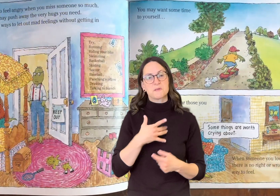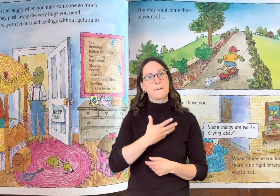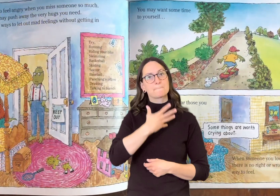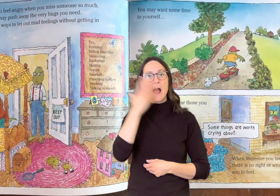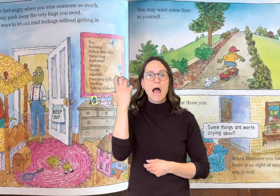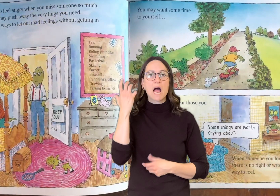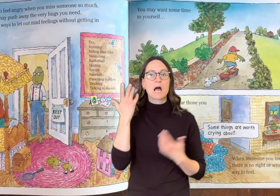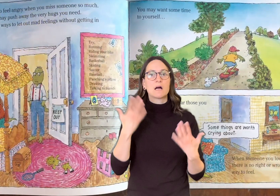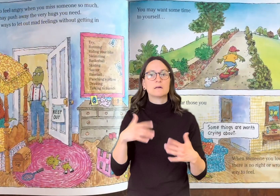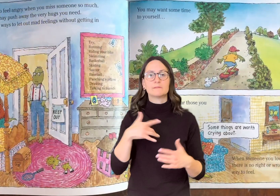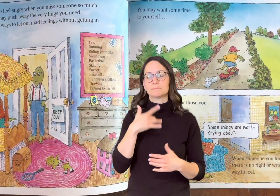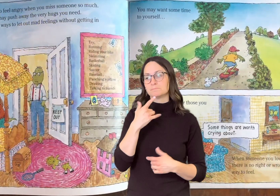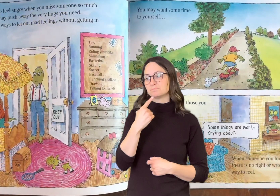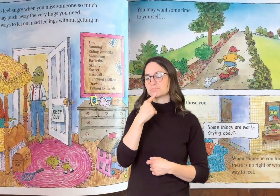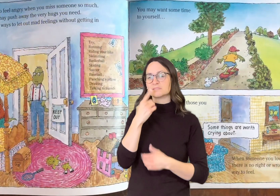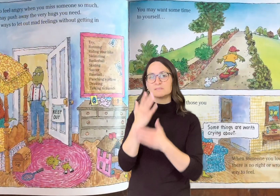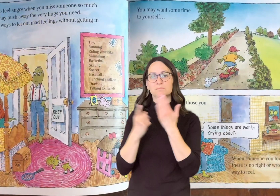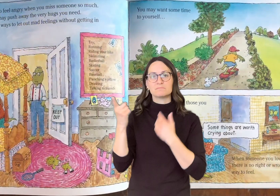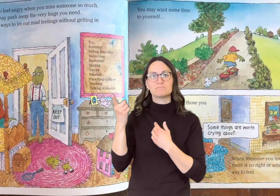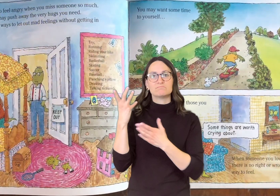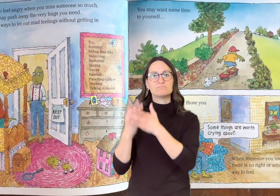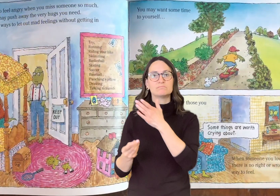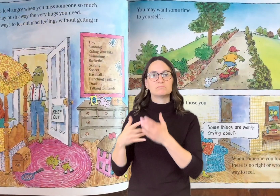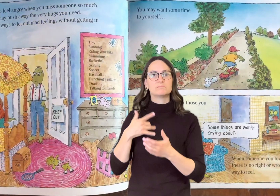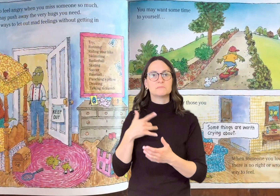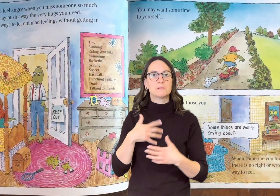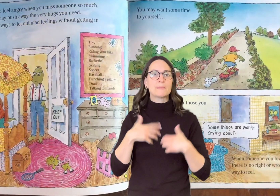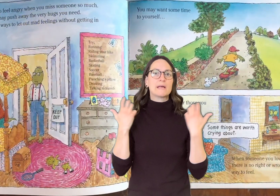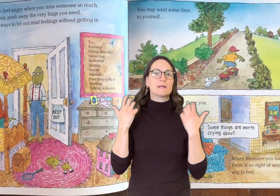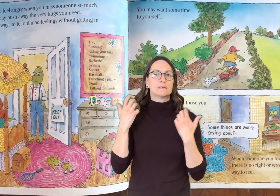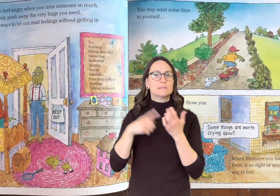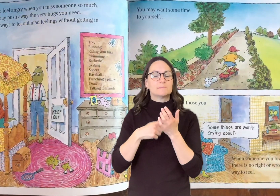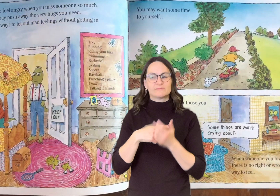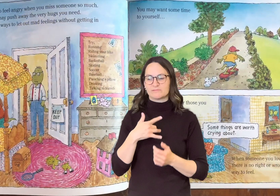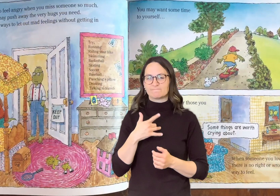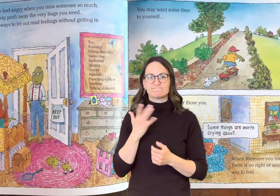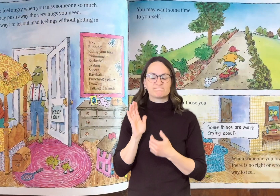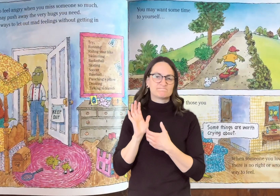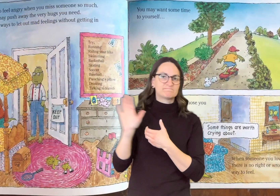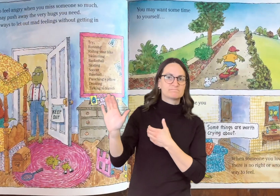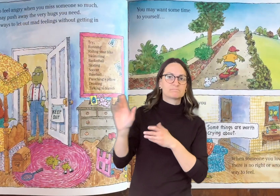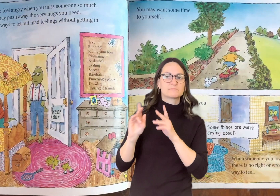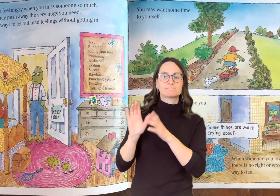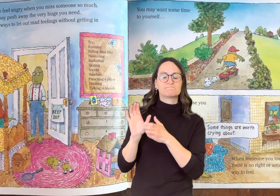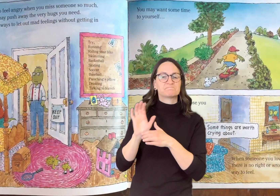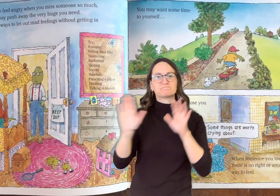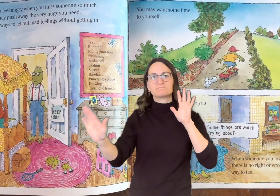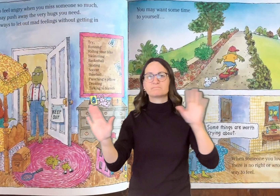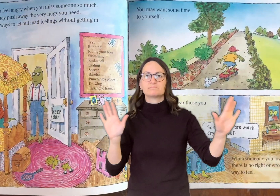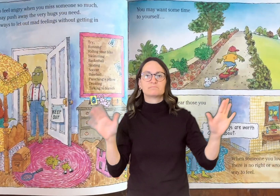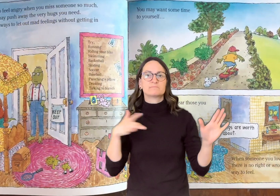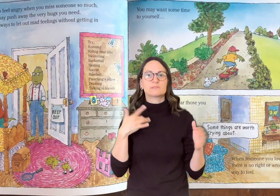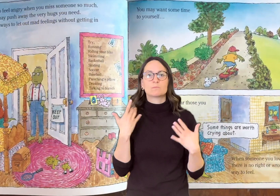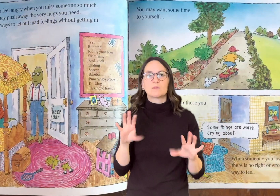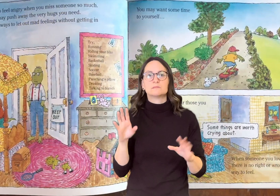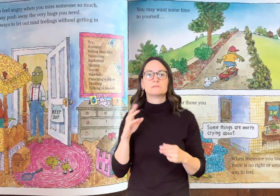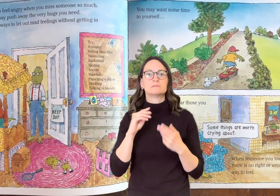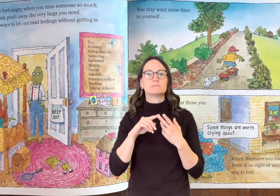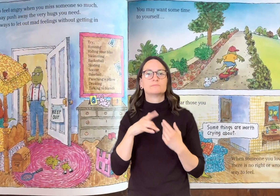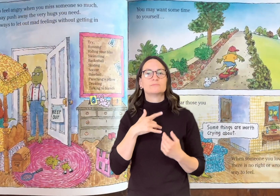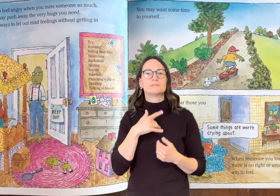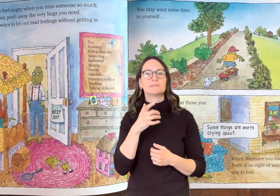It's also natural to feel angry when you miss someone so much. Some days you may push away the very hugs you